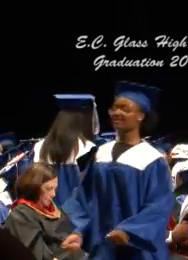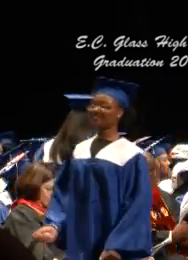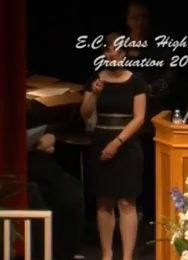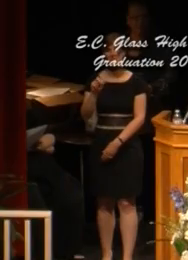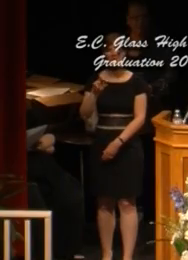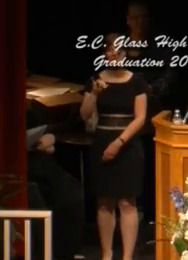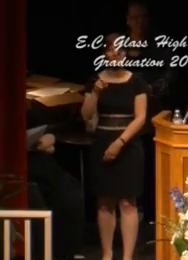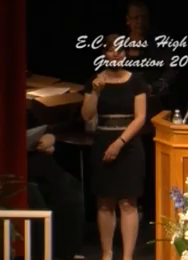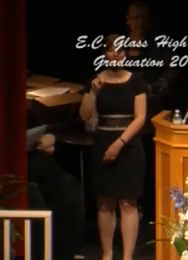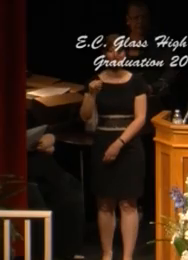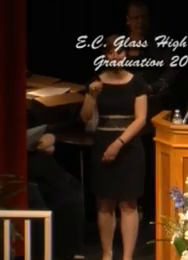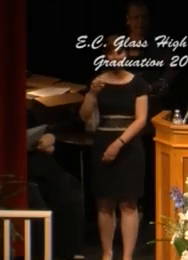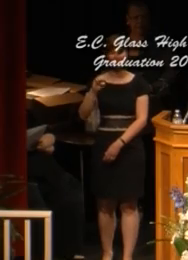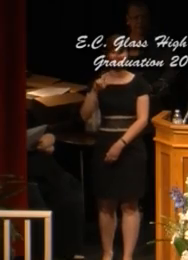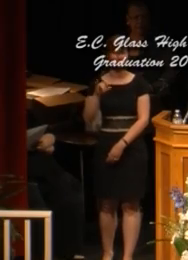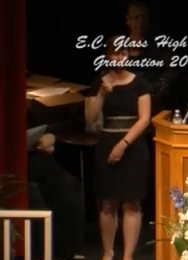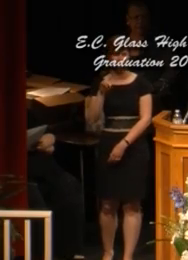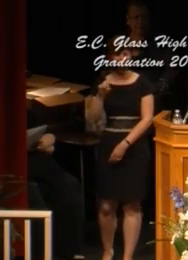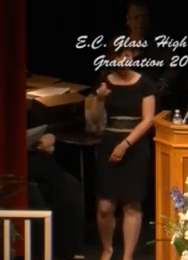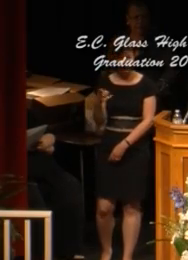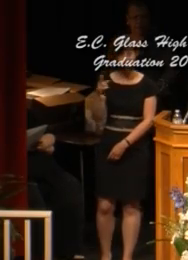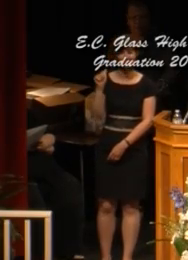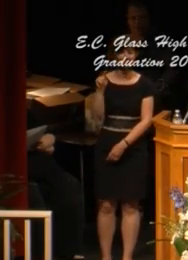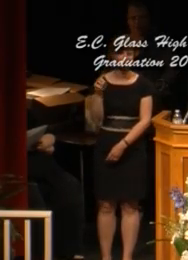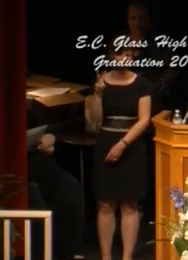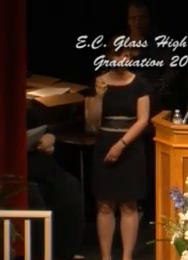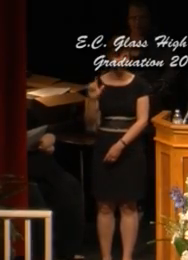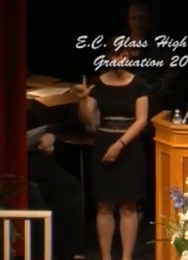Mariana Elizabeth Atwell.